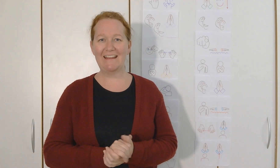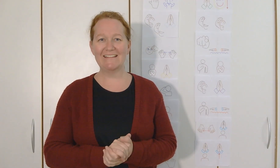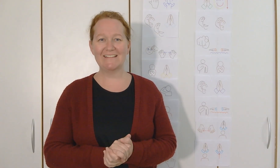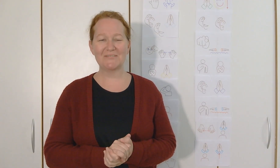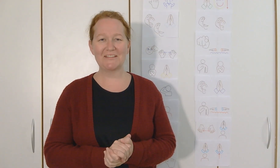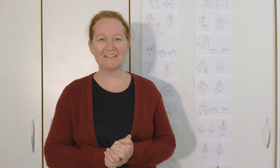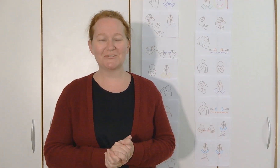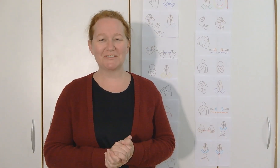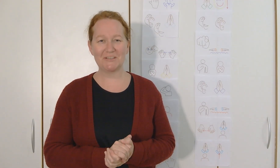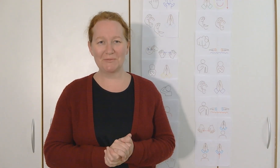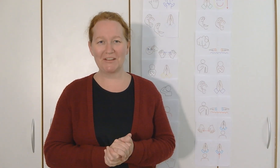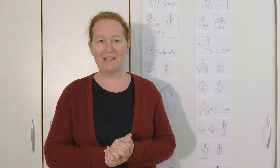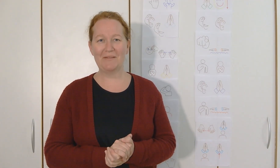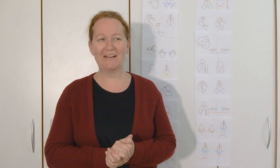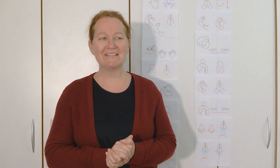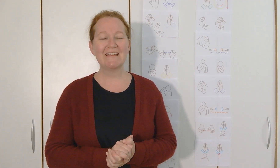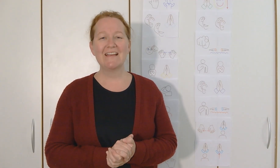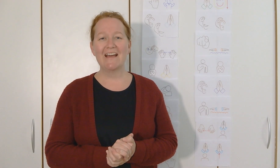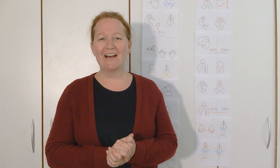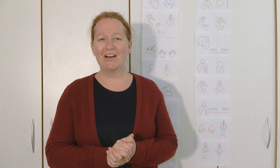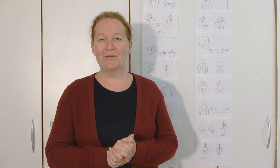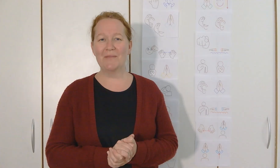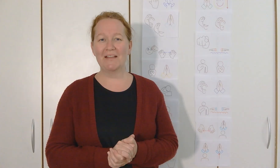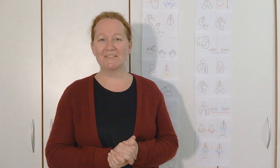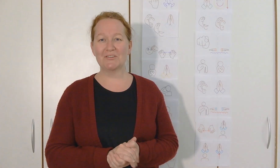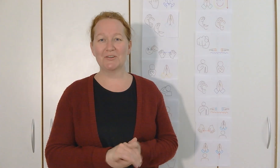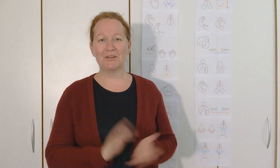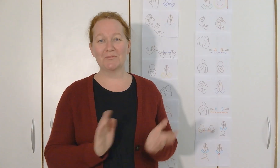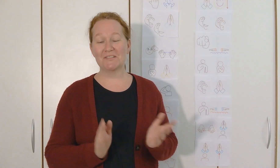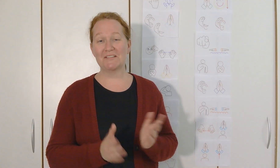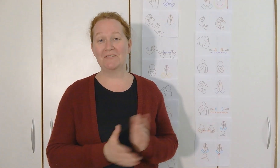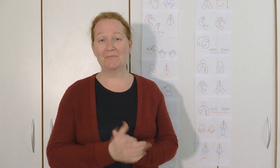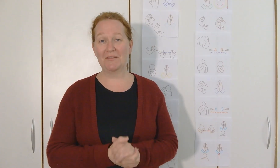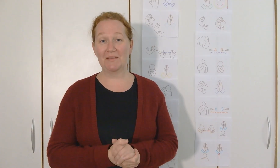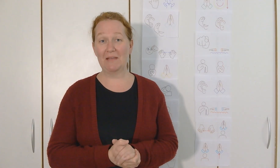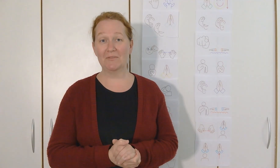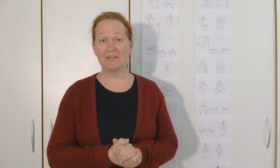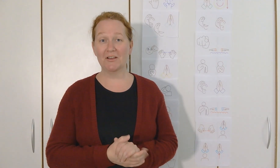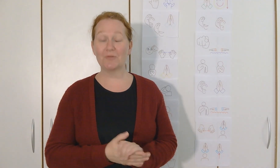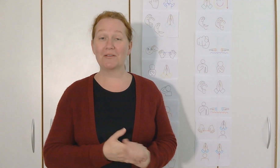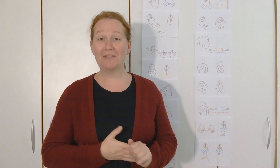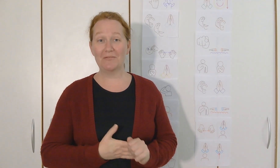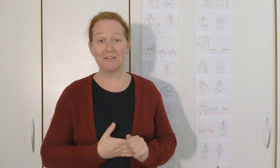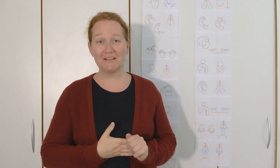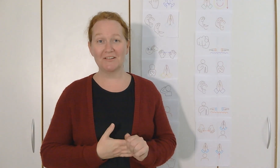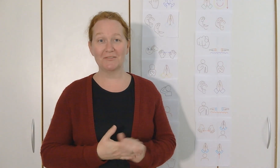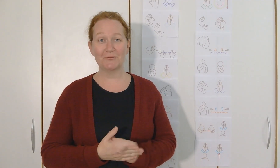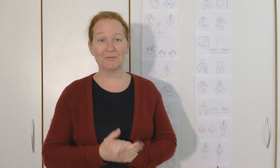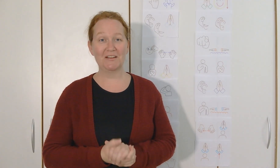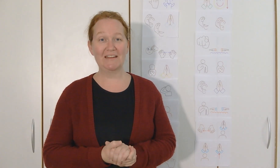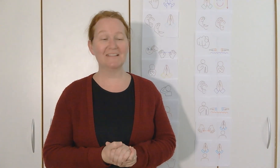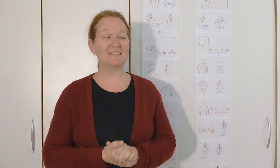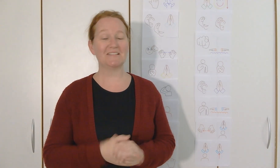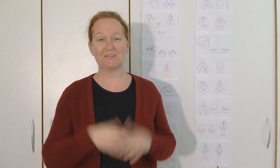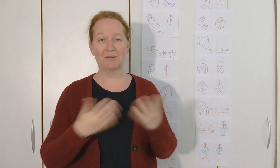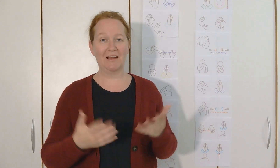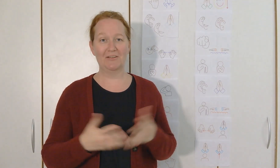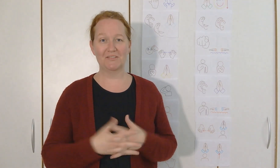80s when the children's songbook came out. And so it was definitely one that became a quick favorite of all the leaders, and so I learned it